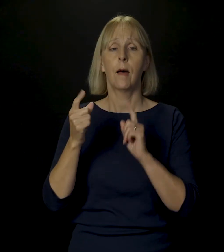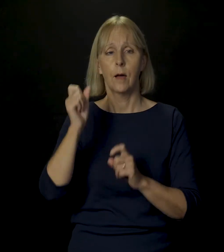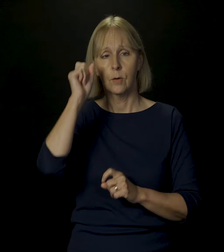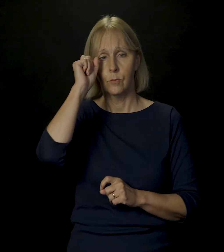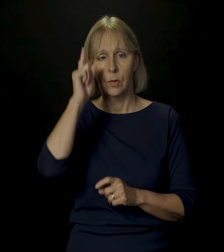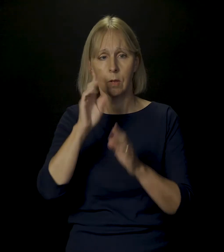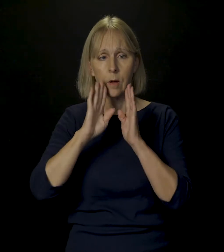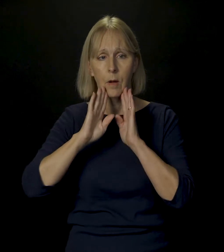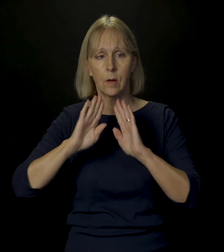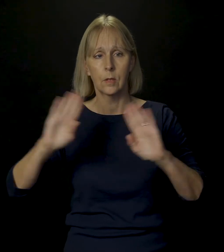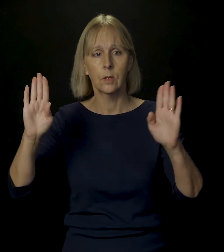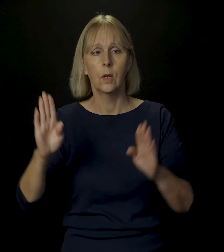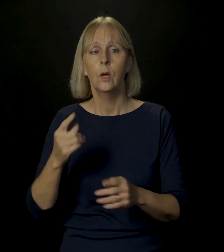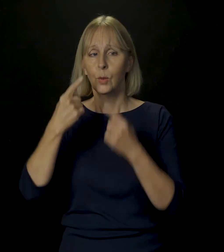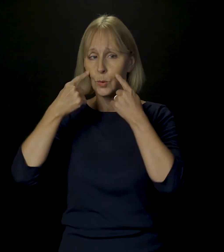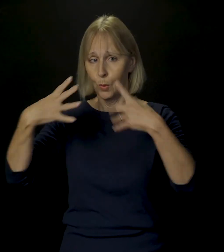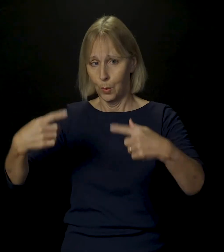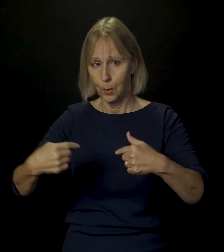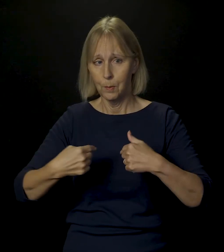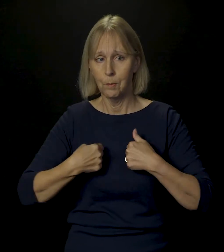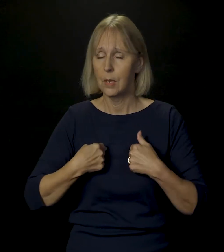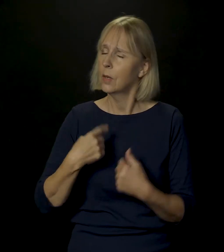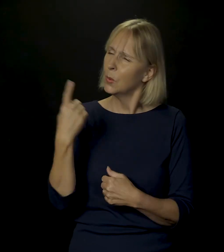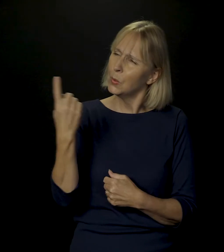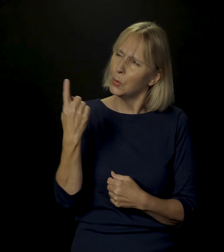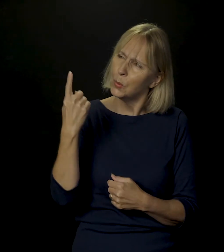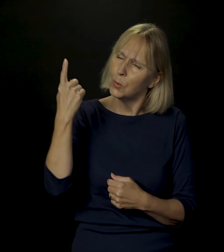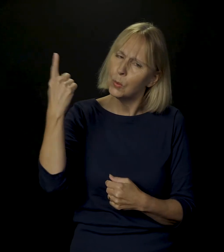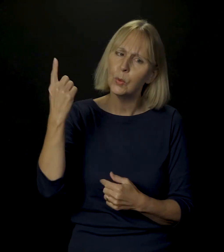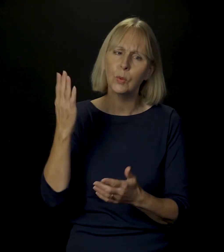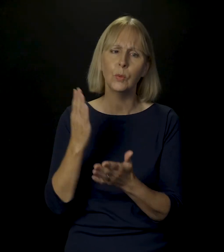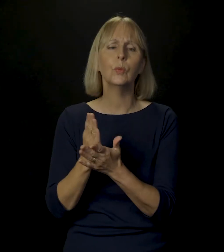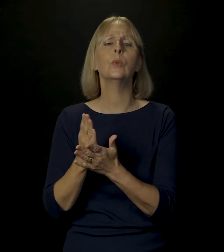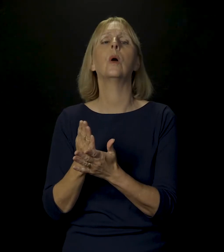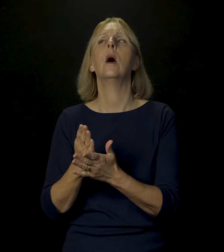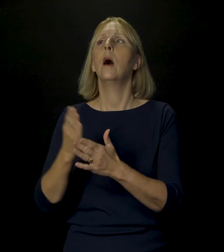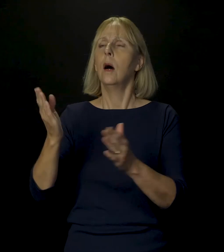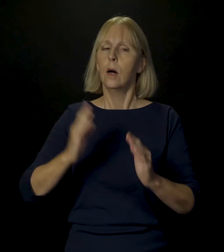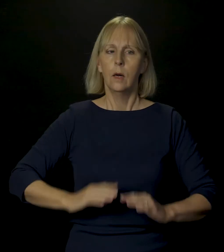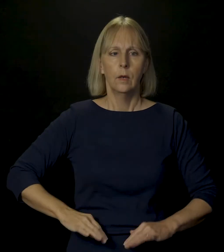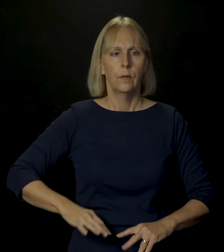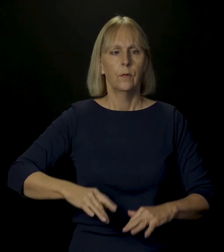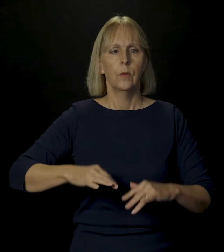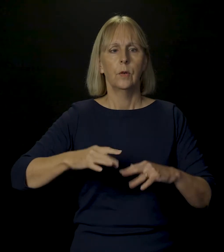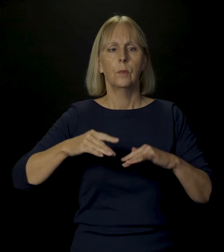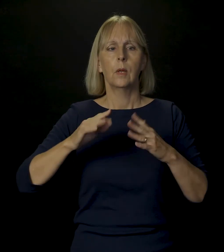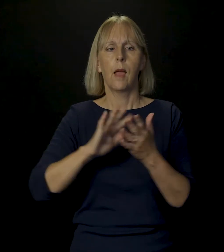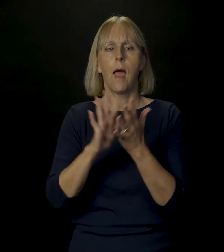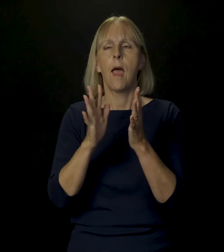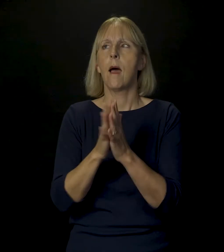In Wonder And Show Me Who You Are And Fill Me